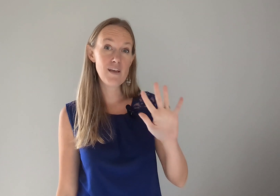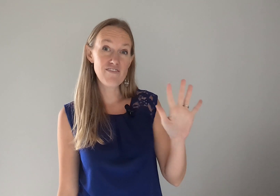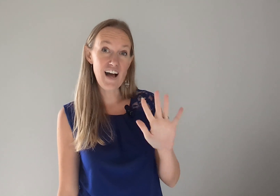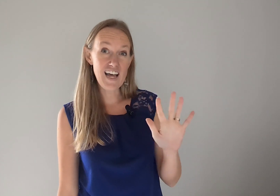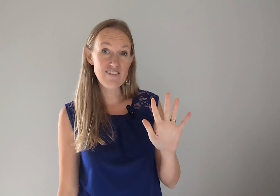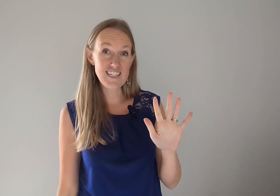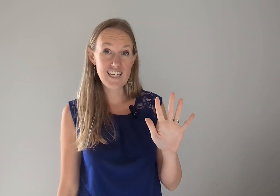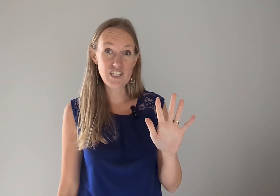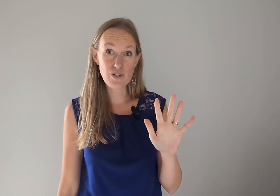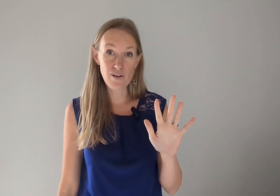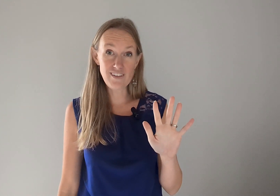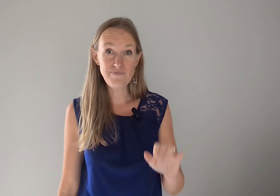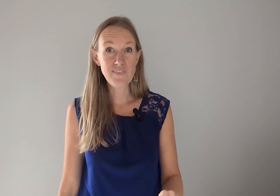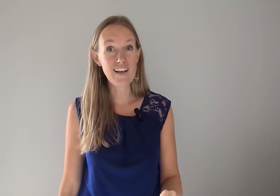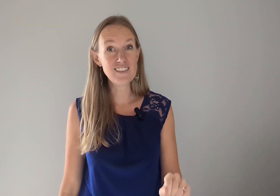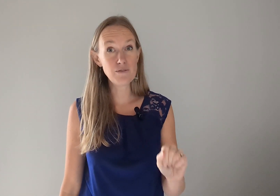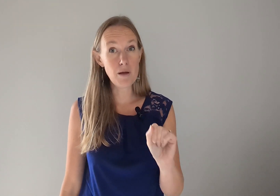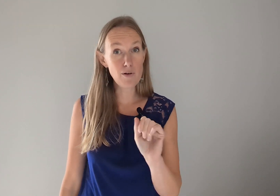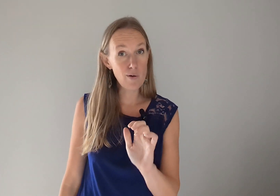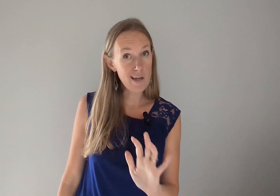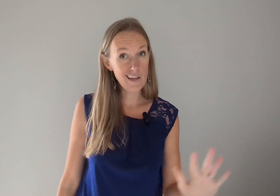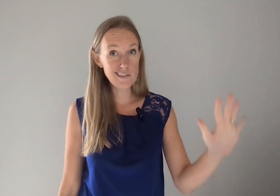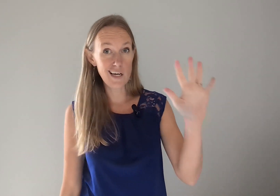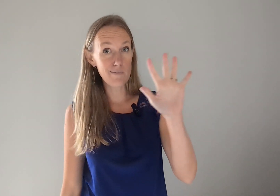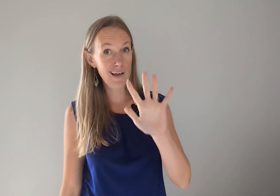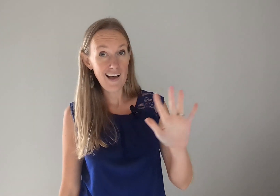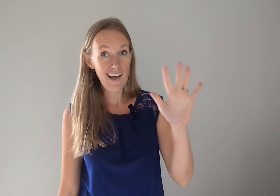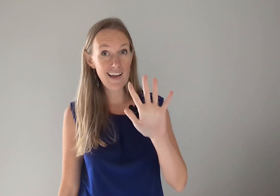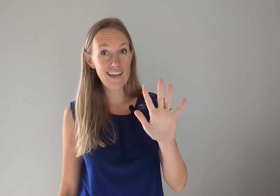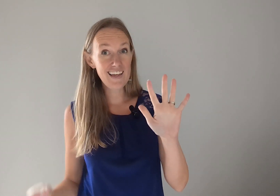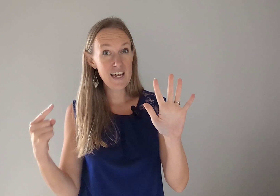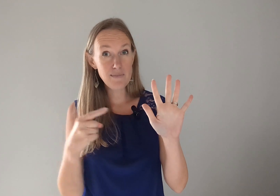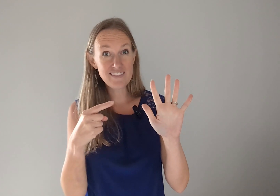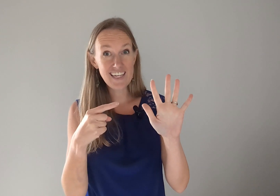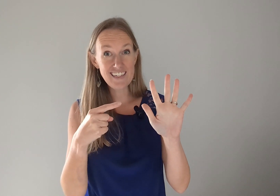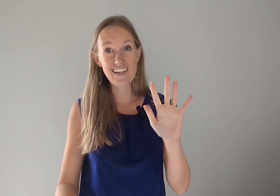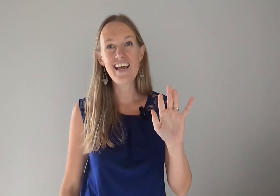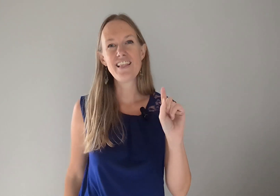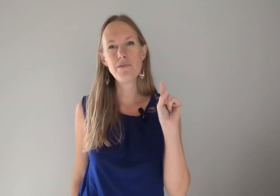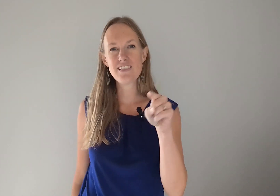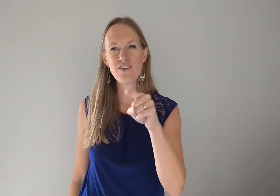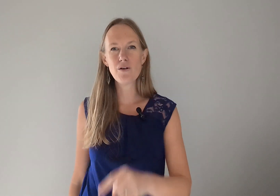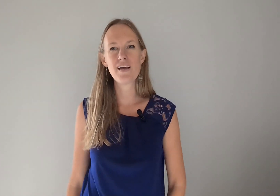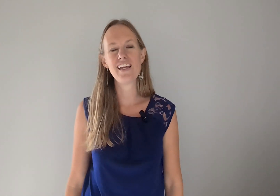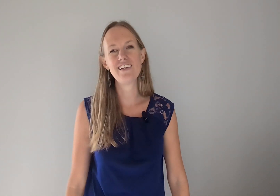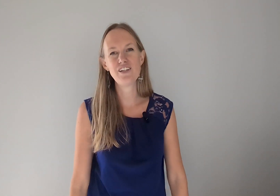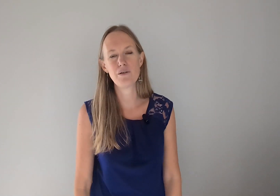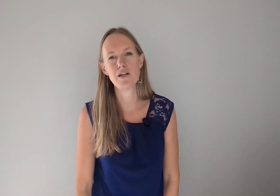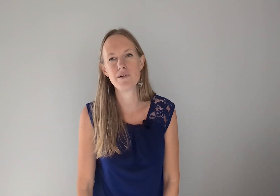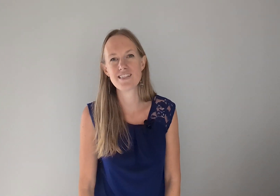a 5-day tutorial. And also remember, while my hand is up, I am left-handed. That means if you are right-handed, you're going to mirror my